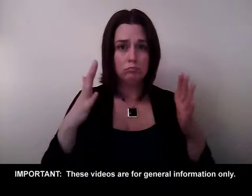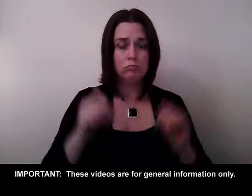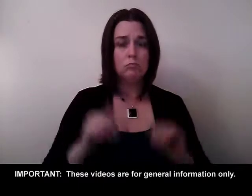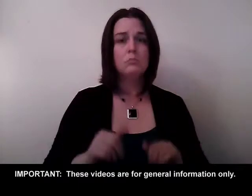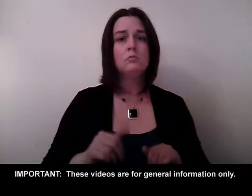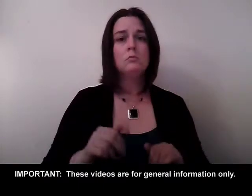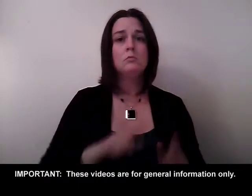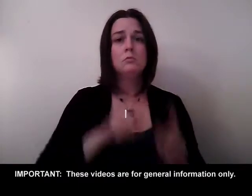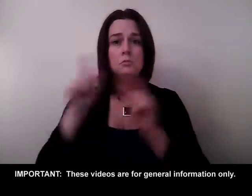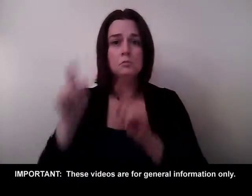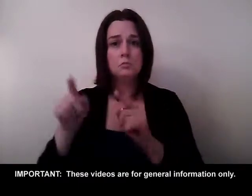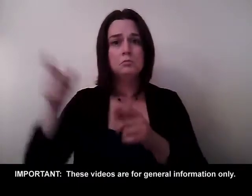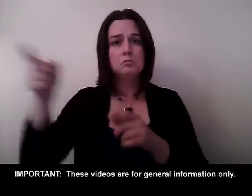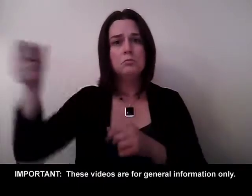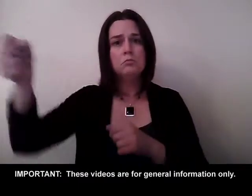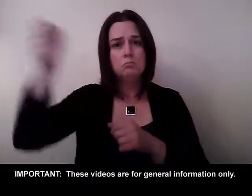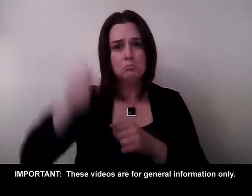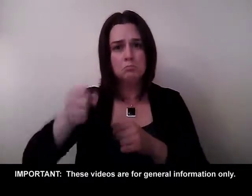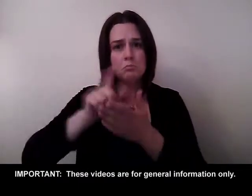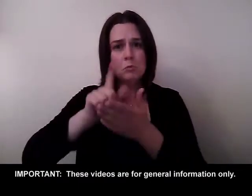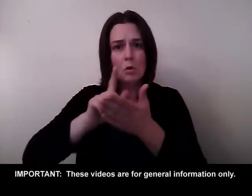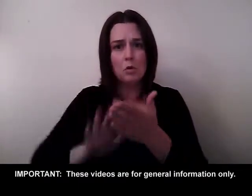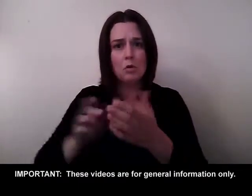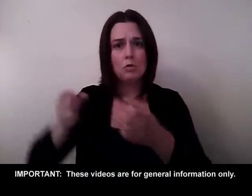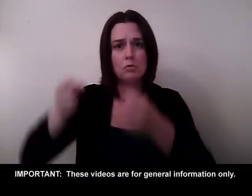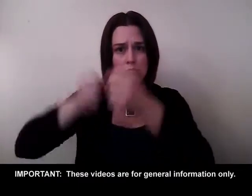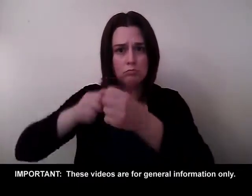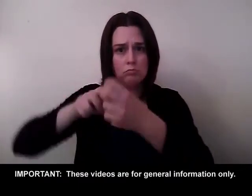These videos are for general information only.